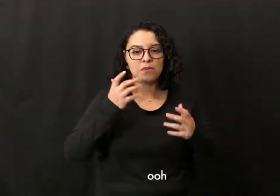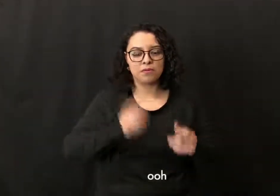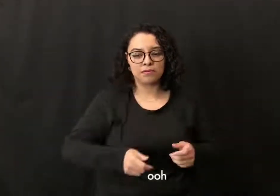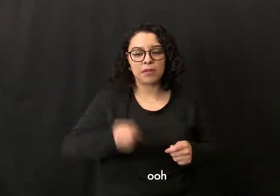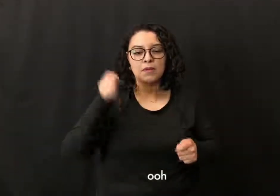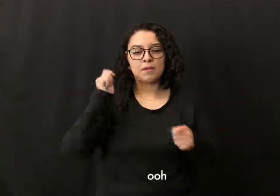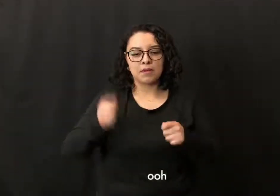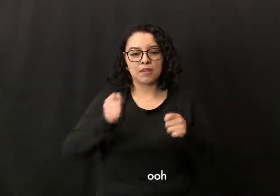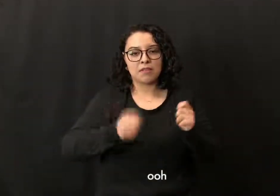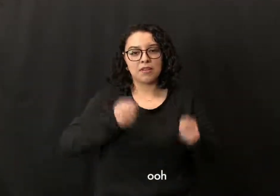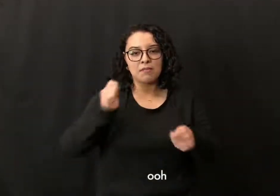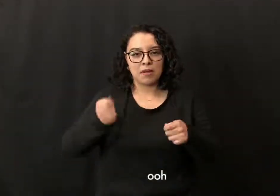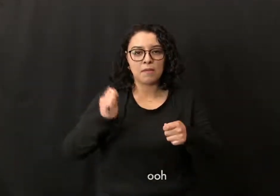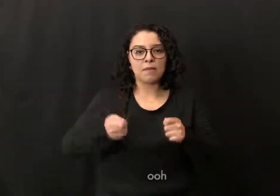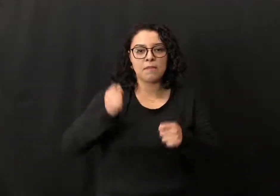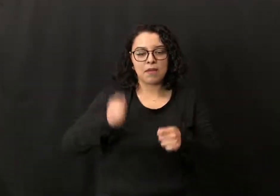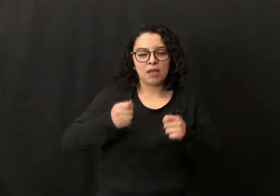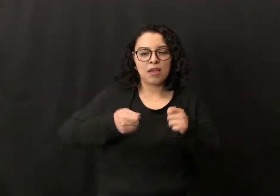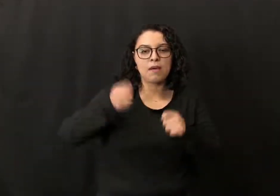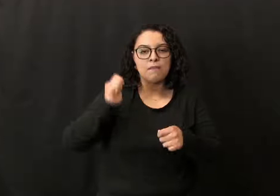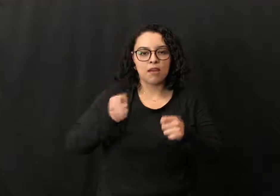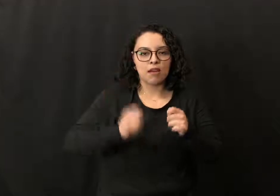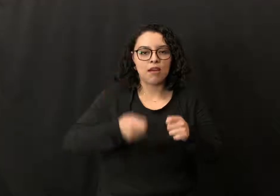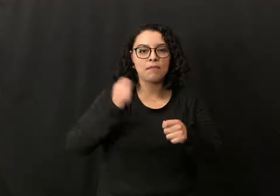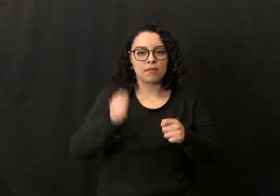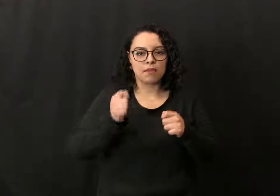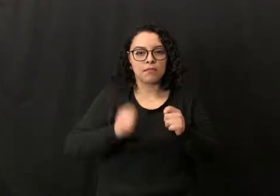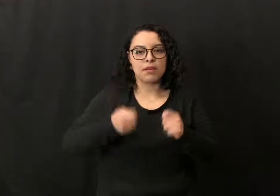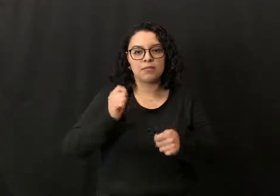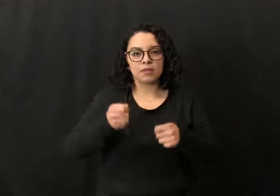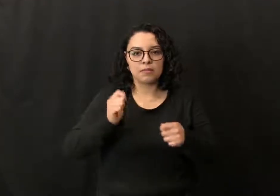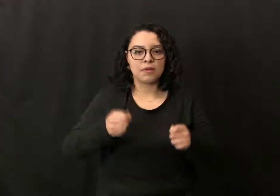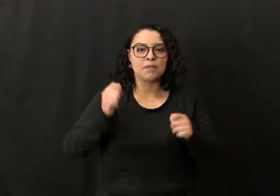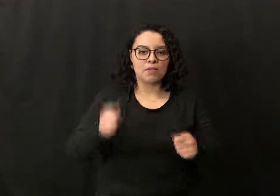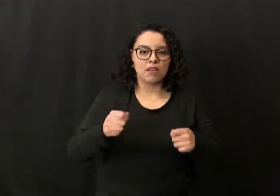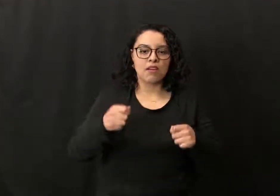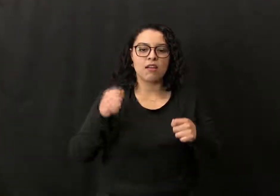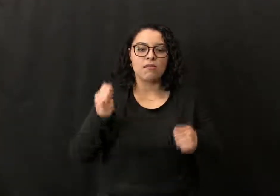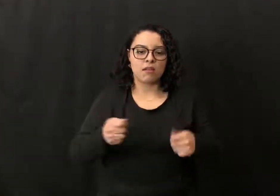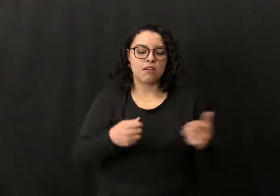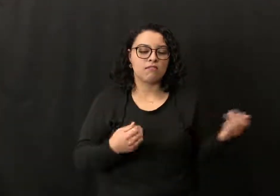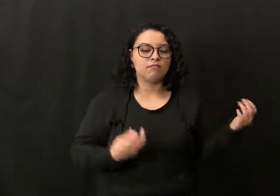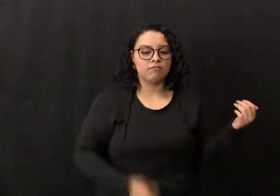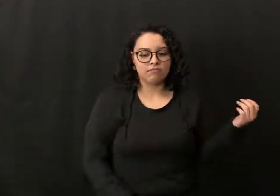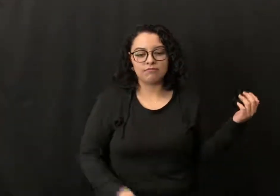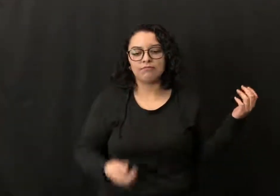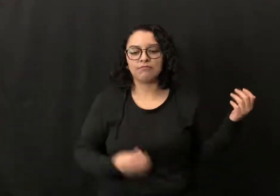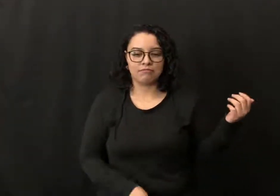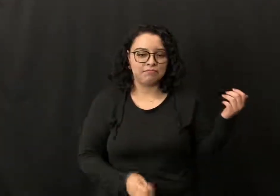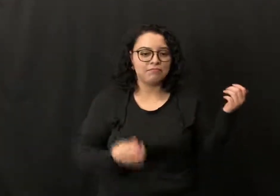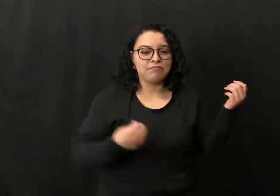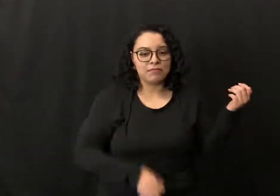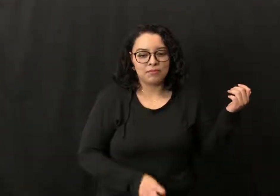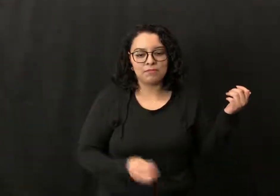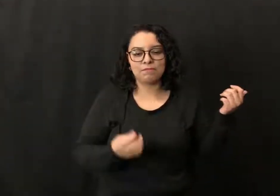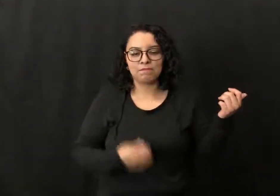veth... veth... vh... !